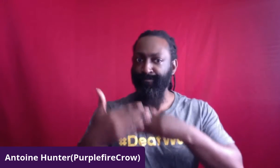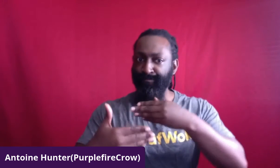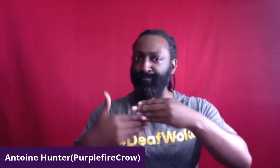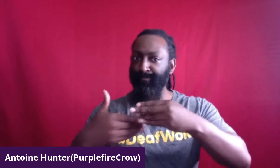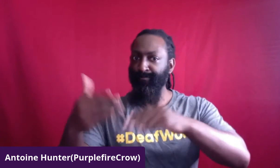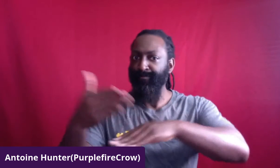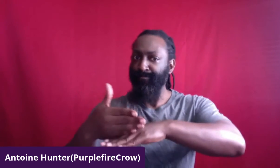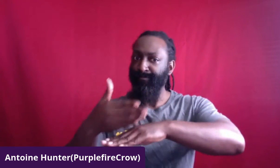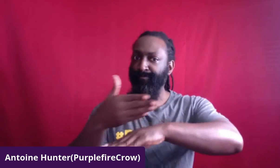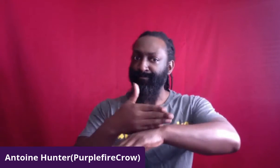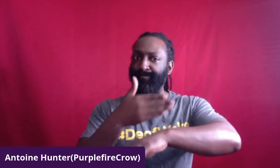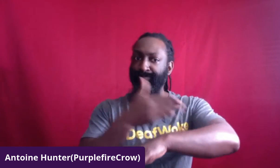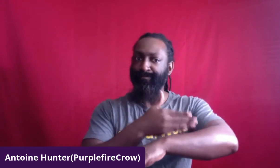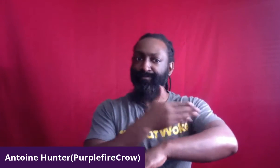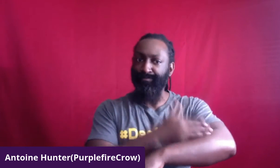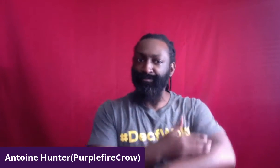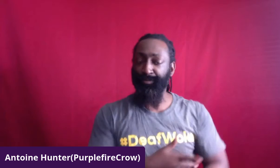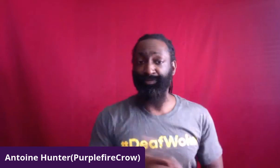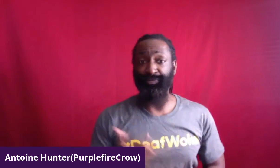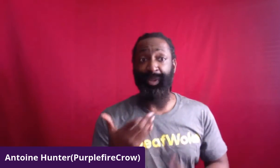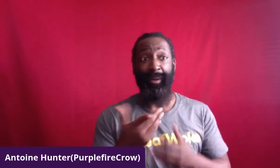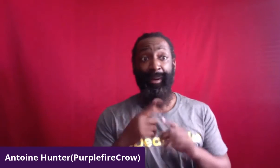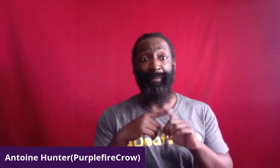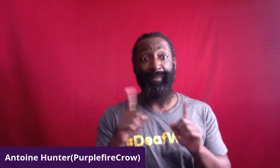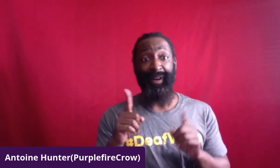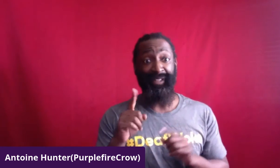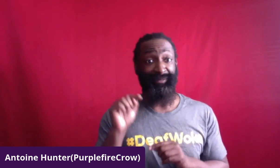I'm really happy. This year is definitely progressing.